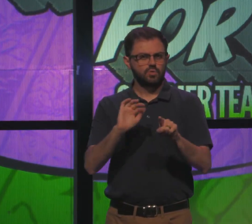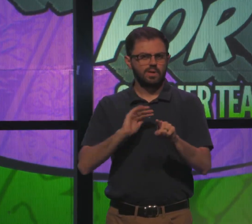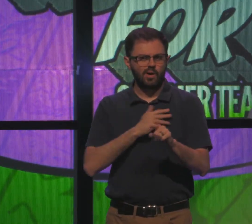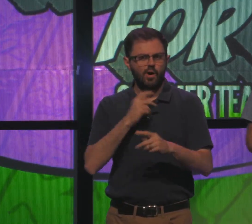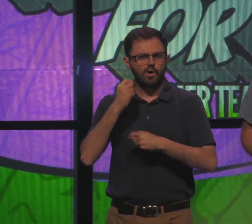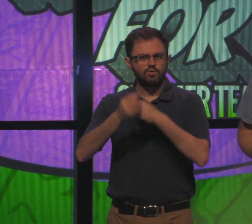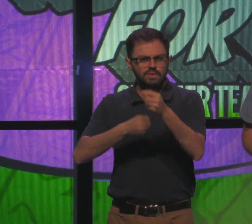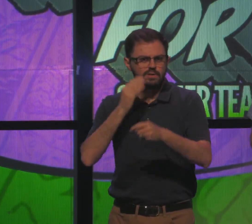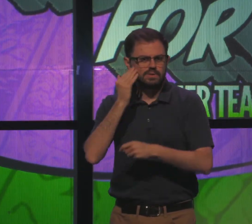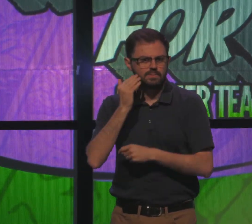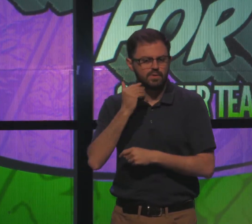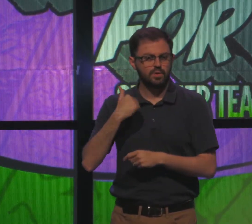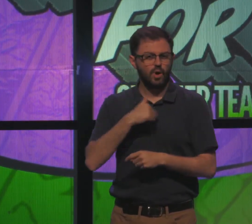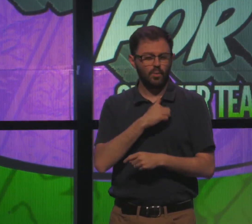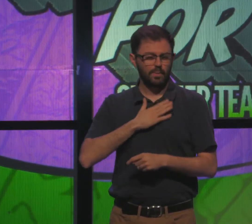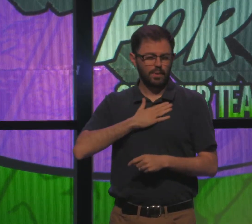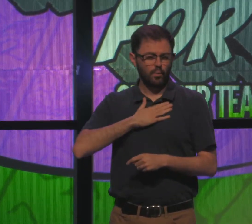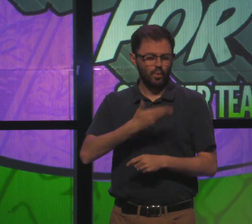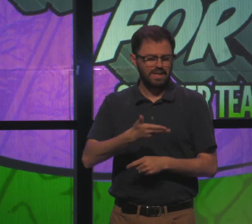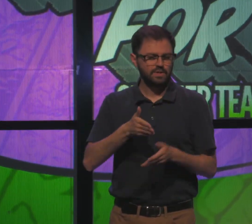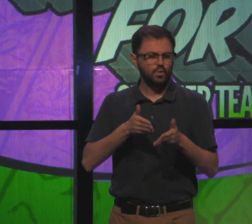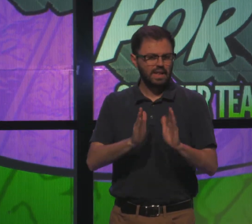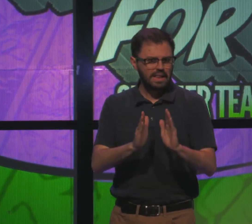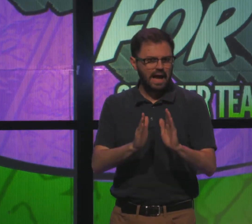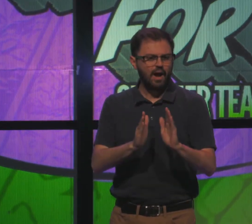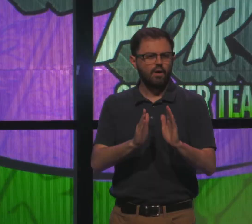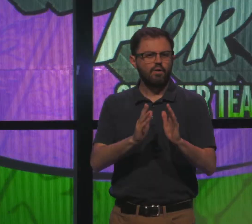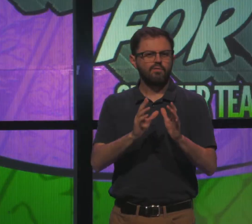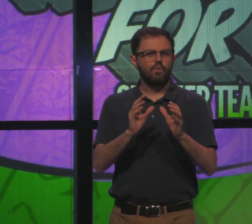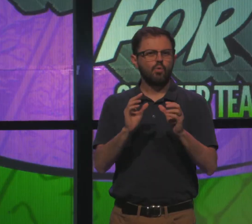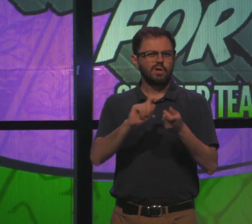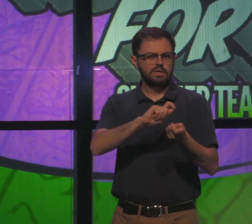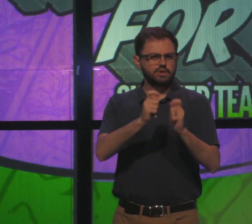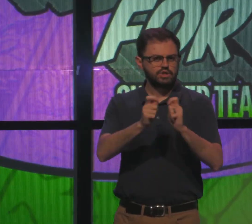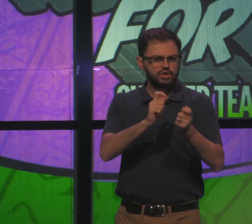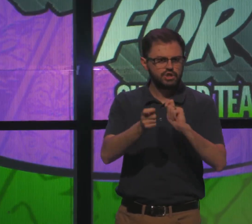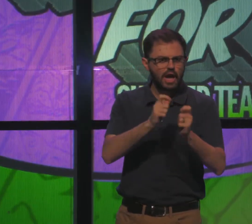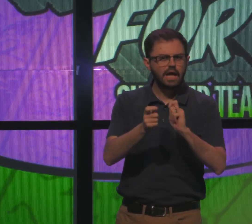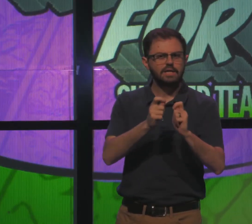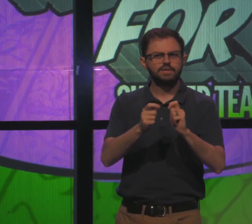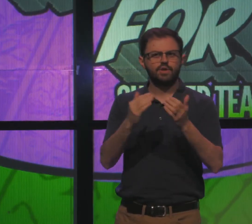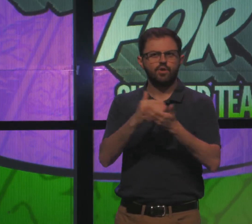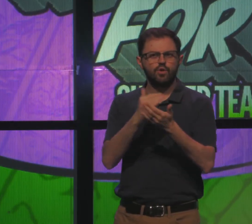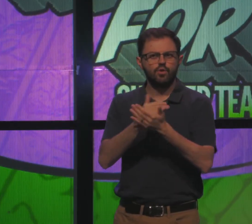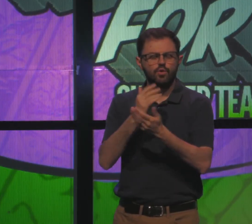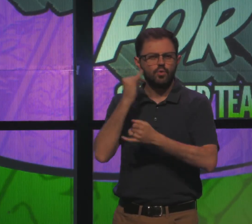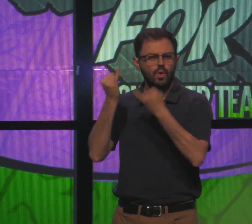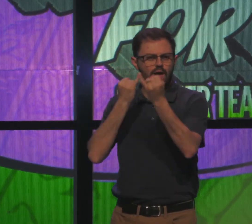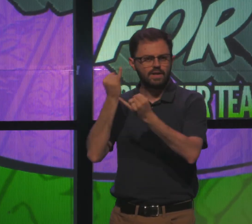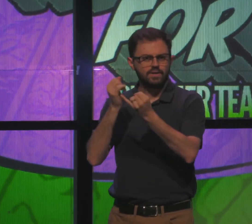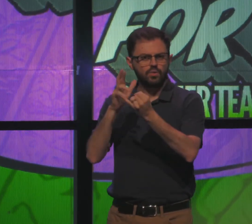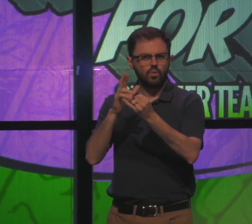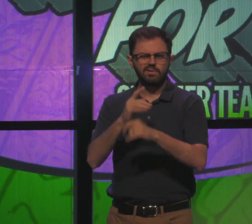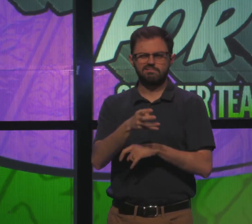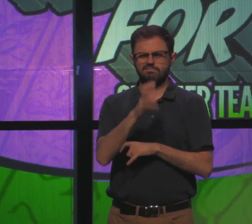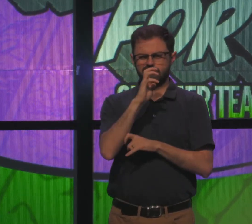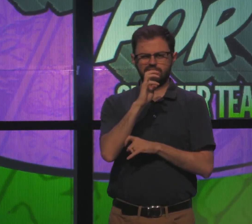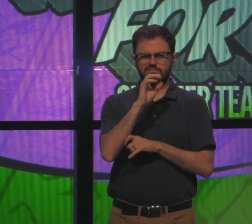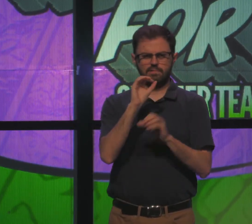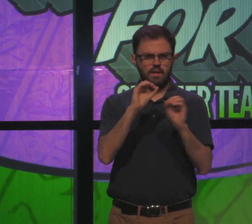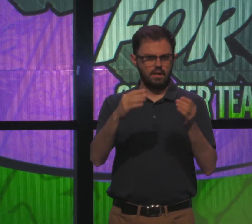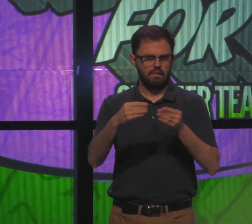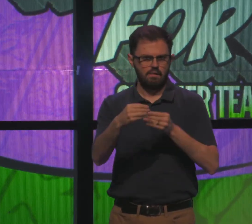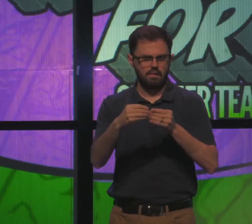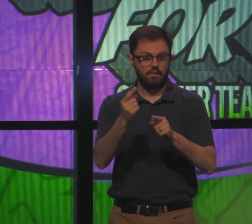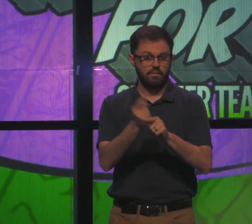to allow for movement and renewal? Or will we become fixed and inflexible? Now, what's fascinating